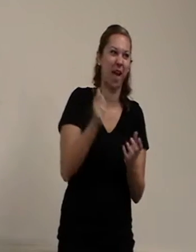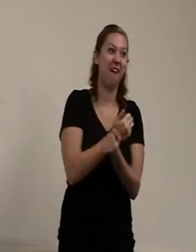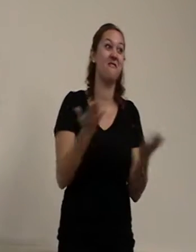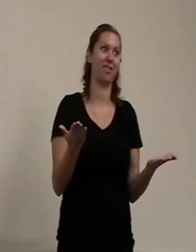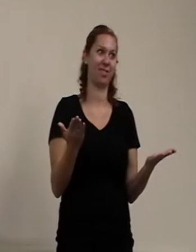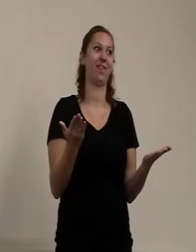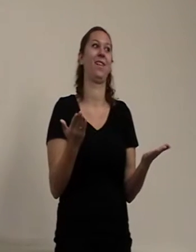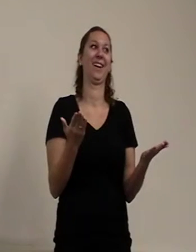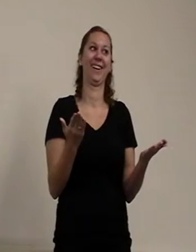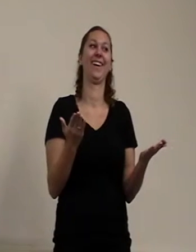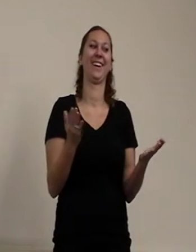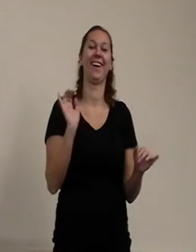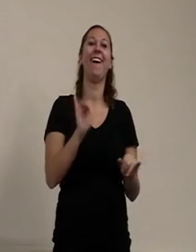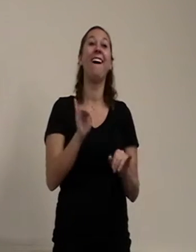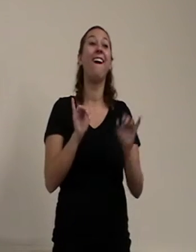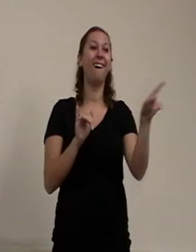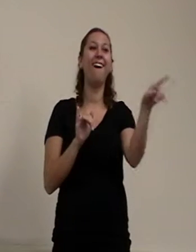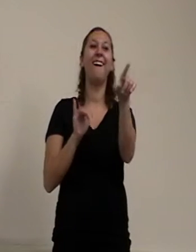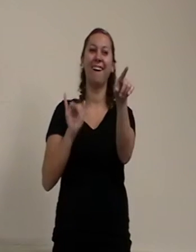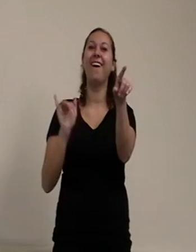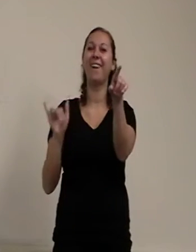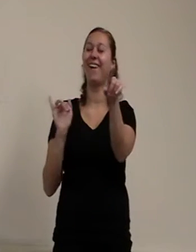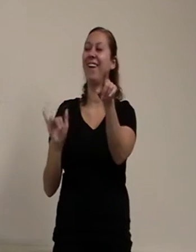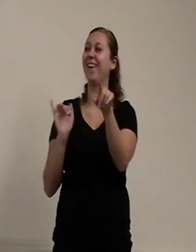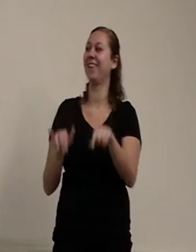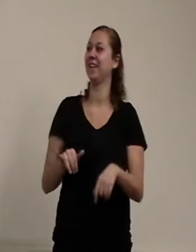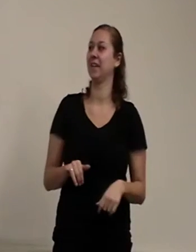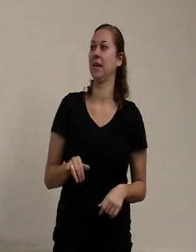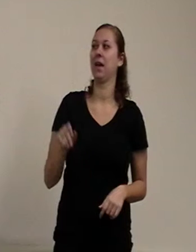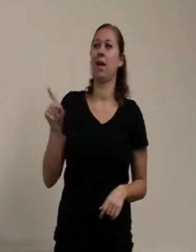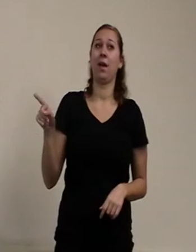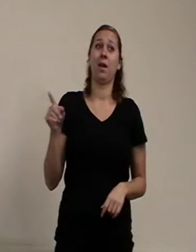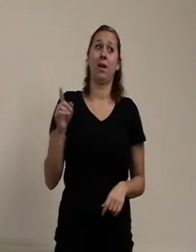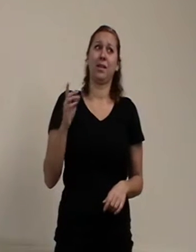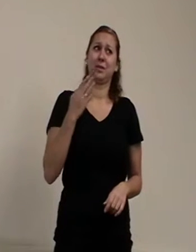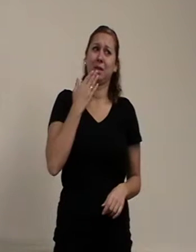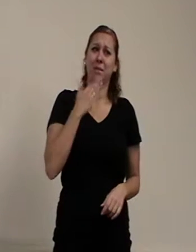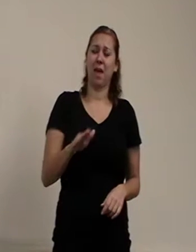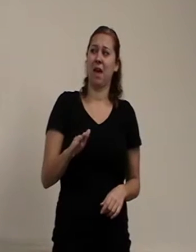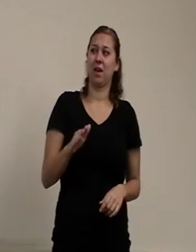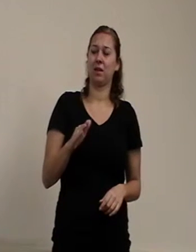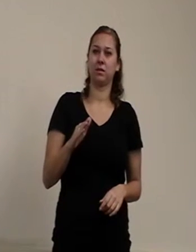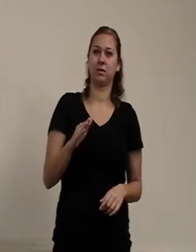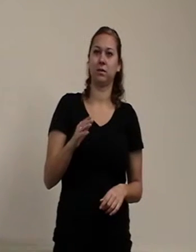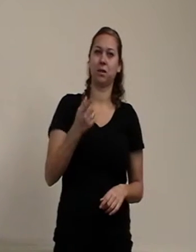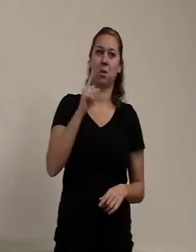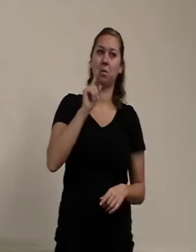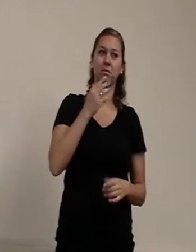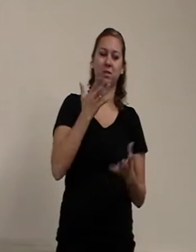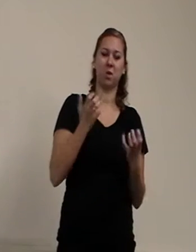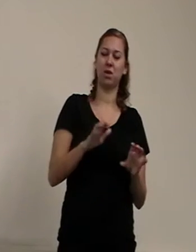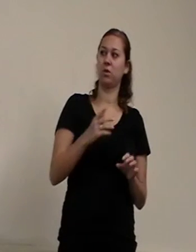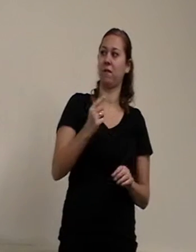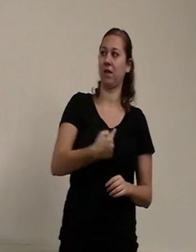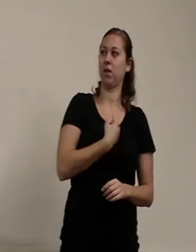Ah. Okay. I've seen this one's really bad, so I really hope it doesn't offend anybody. I've also seen this sign